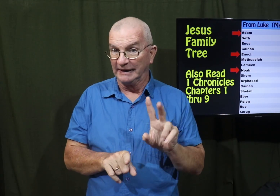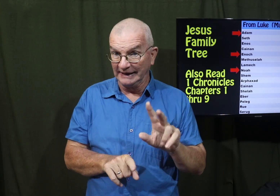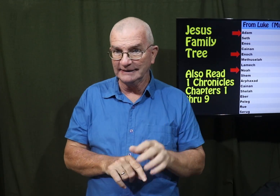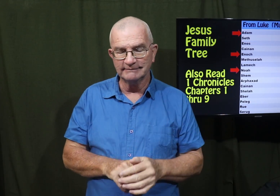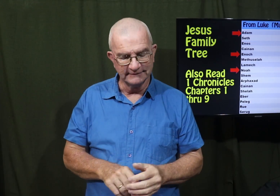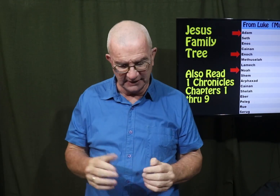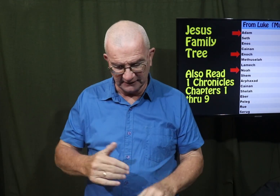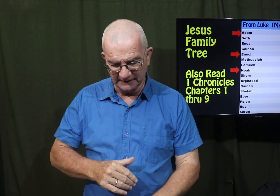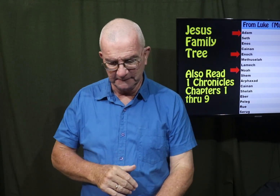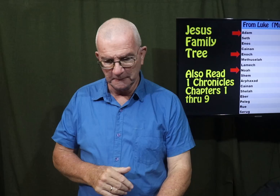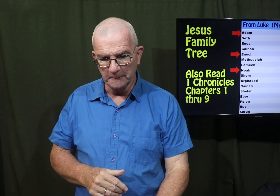So we're going to see that.